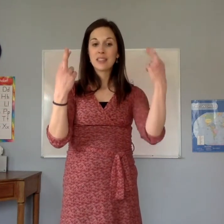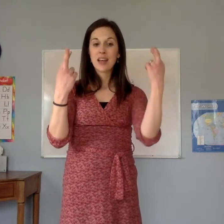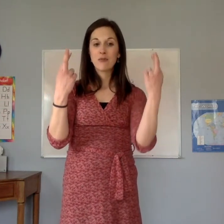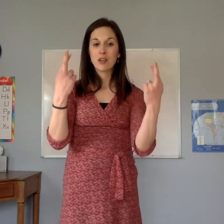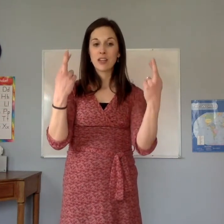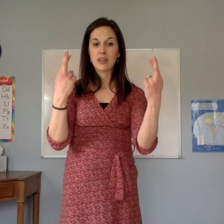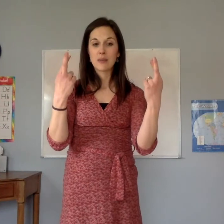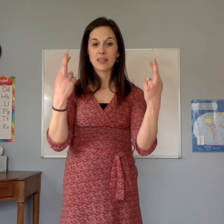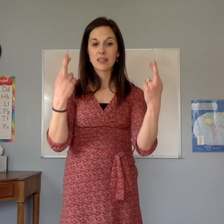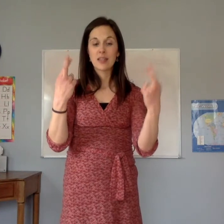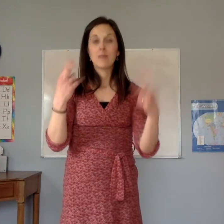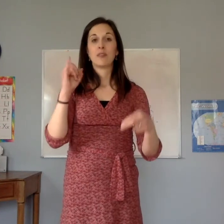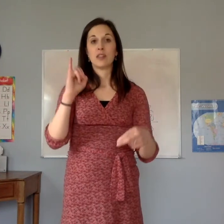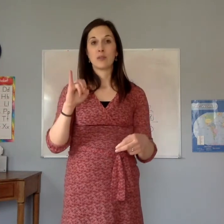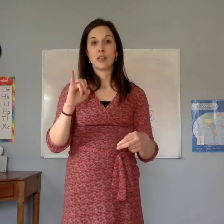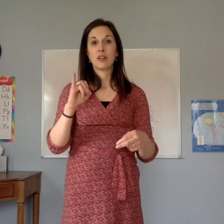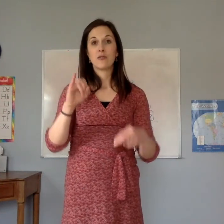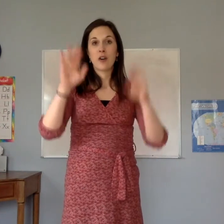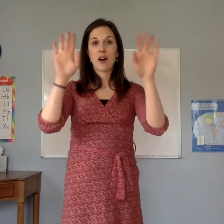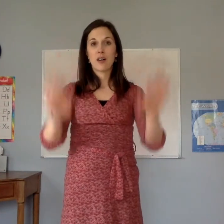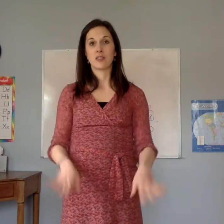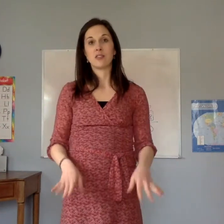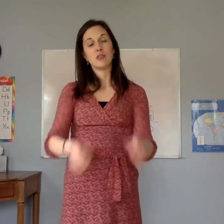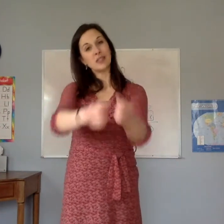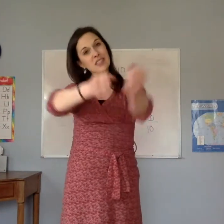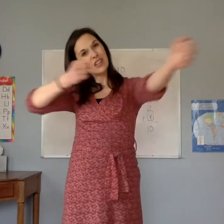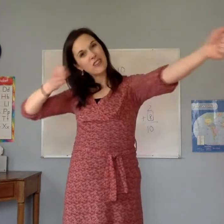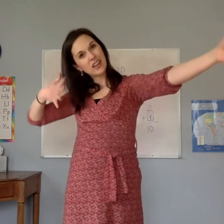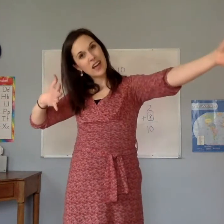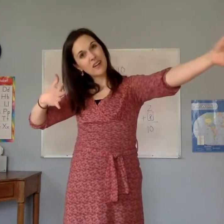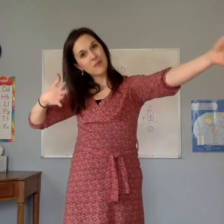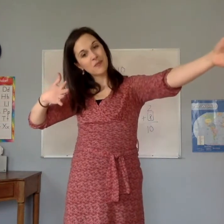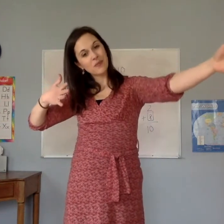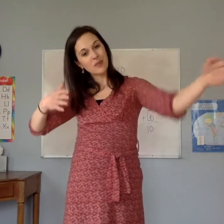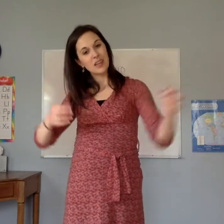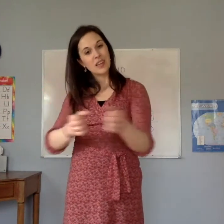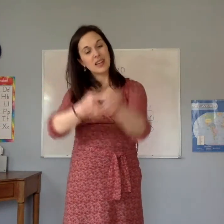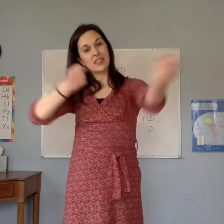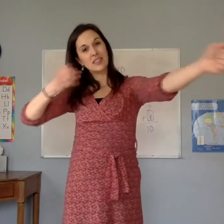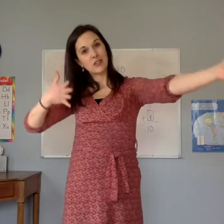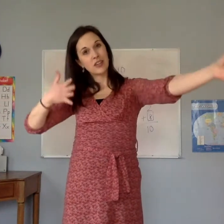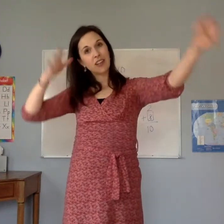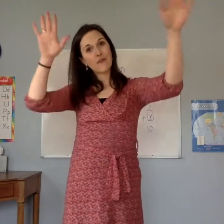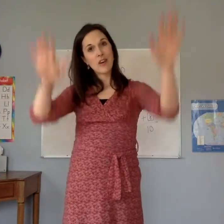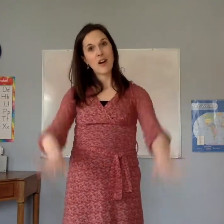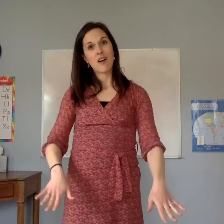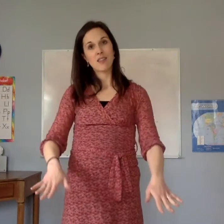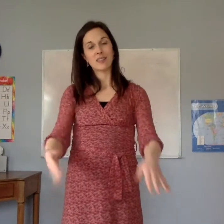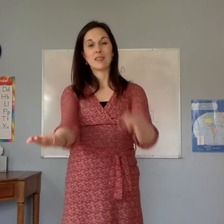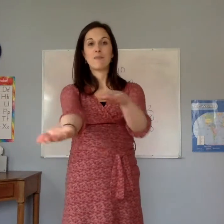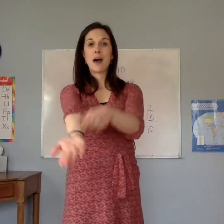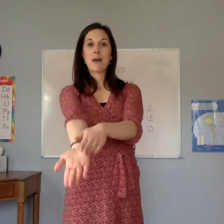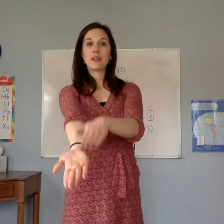and Remus. Israel falls to Assyria. Assyria falls to